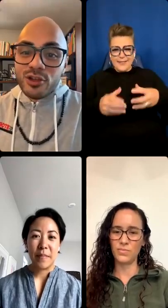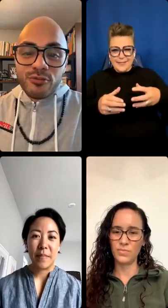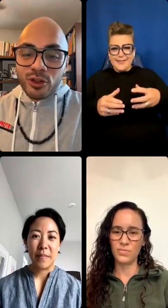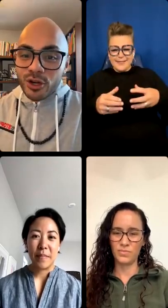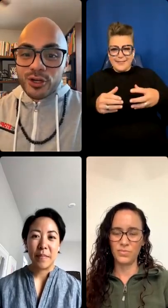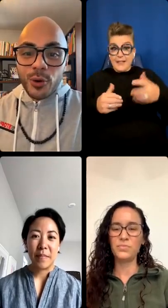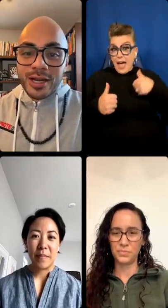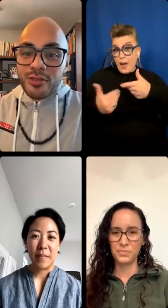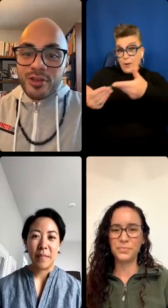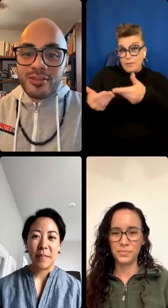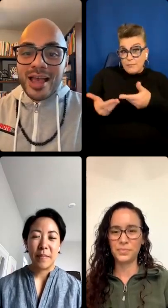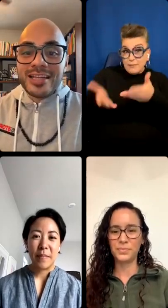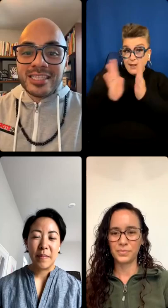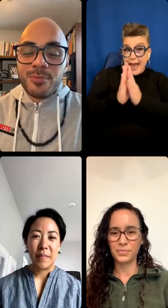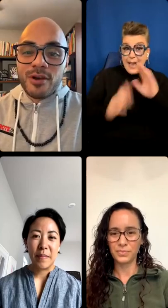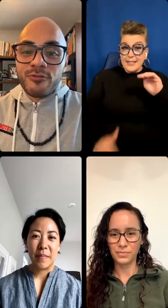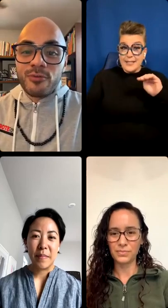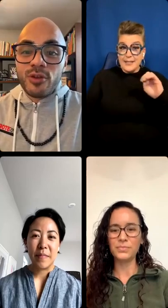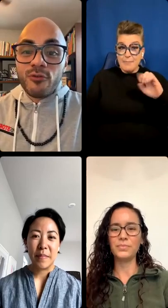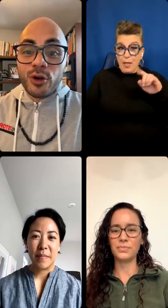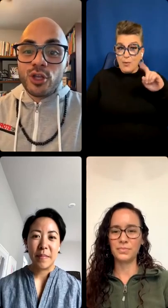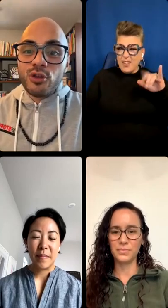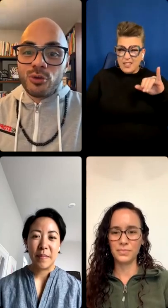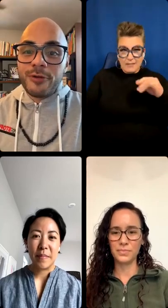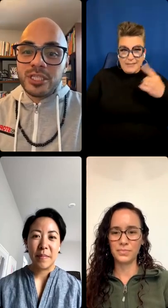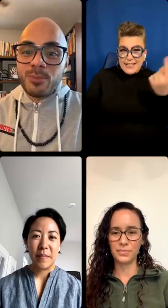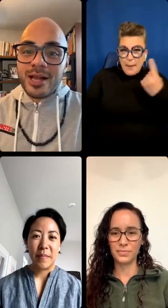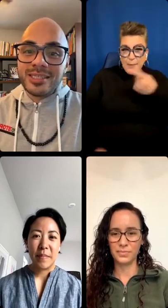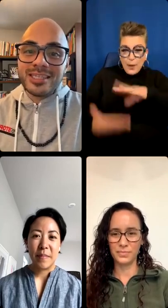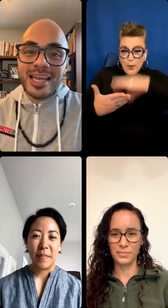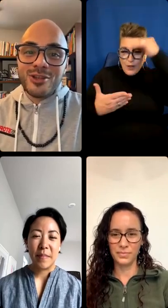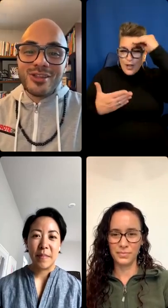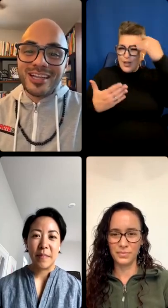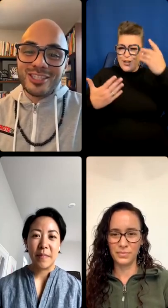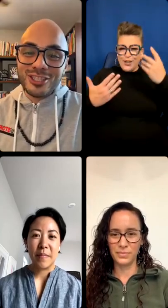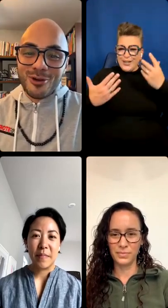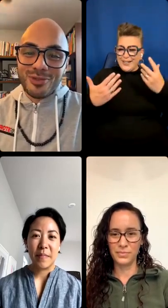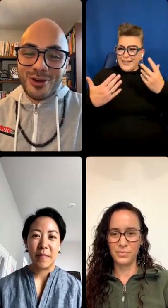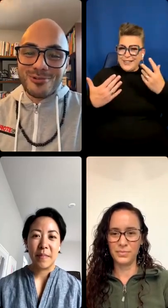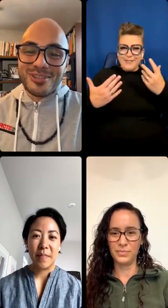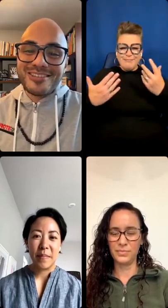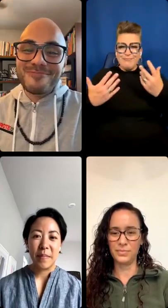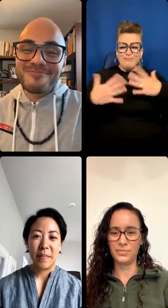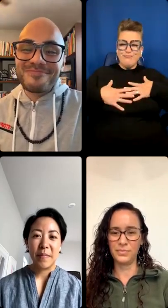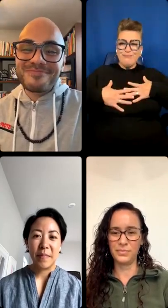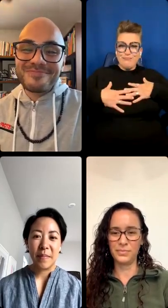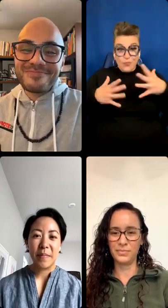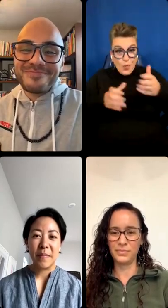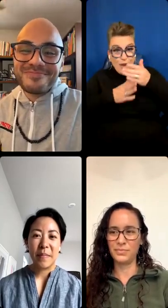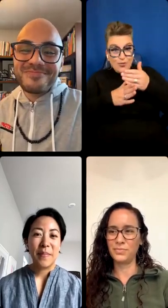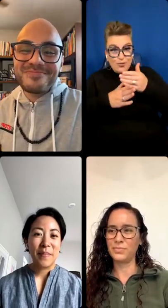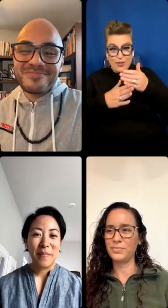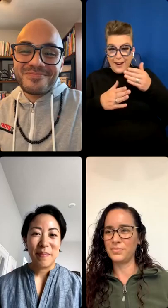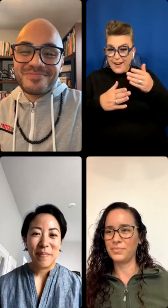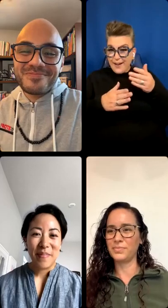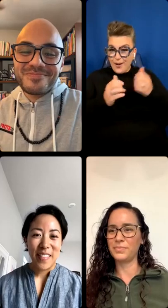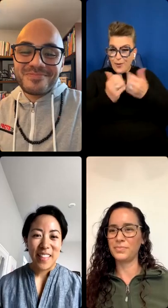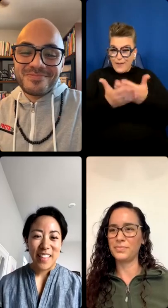lesson that you've learned or anything that has come up for you throughout this process that you'd like to share?